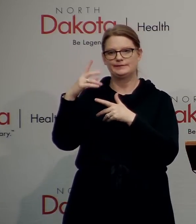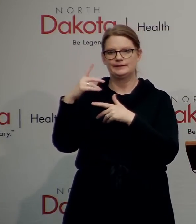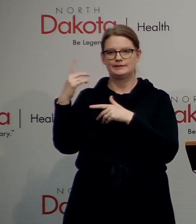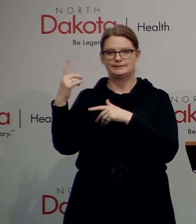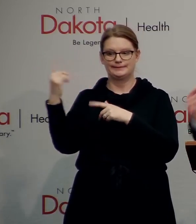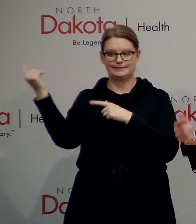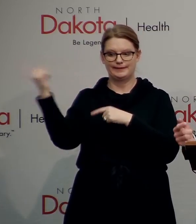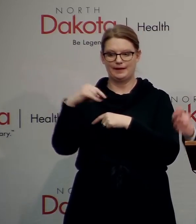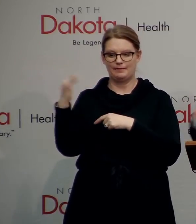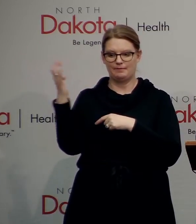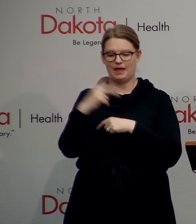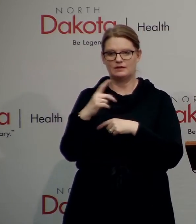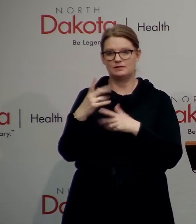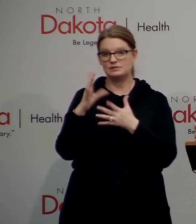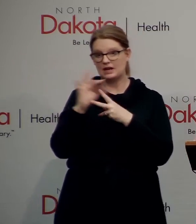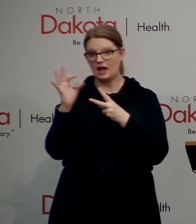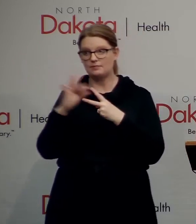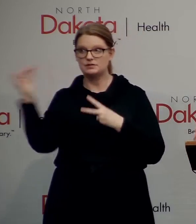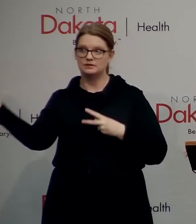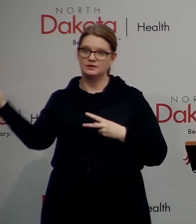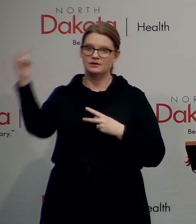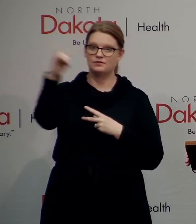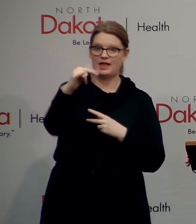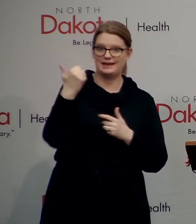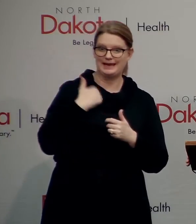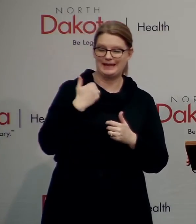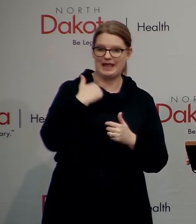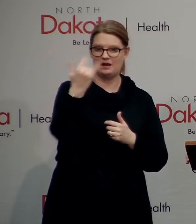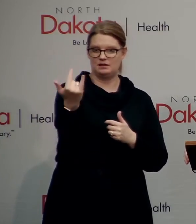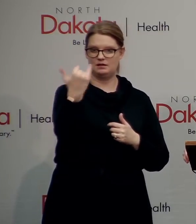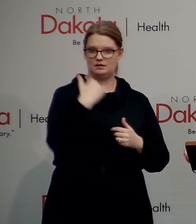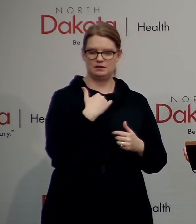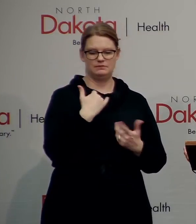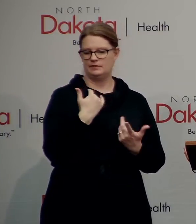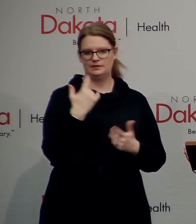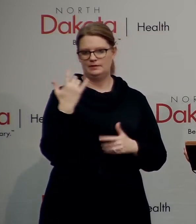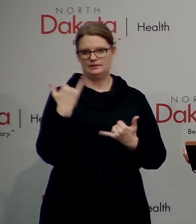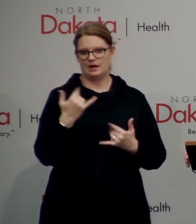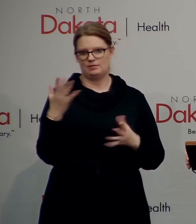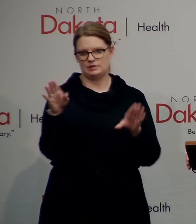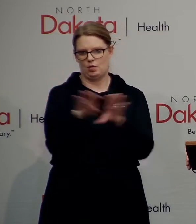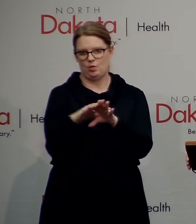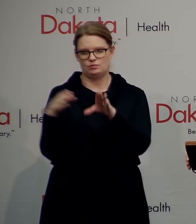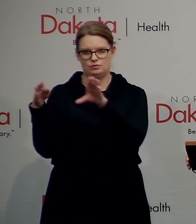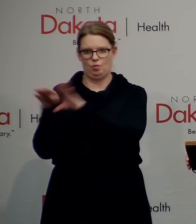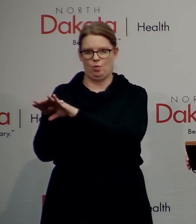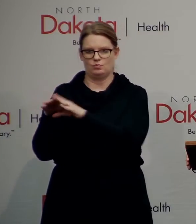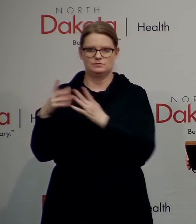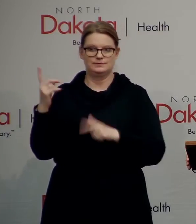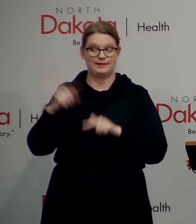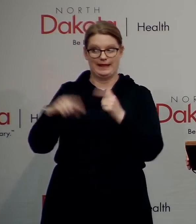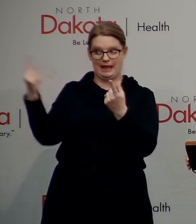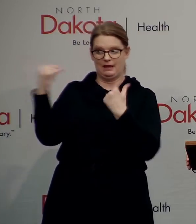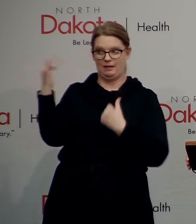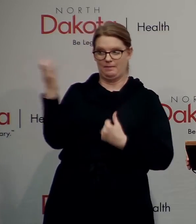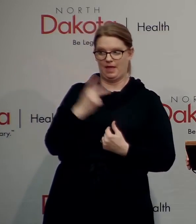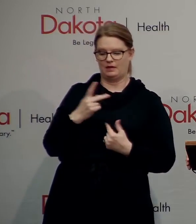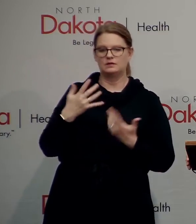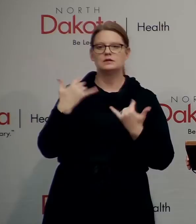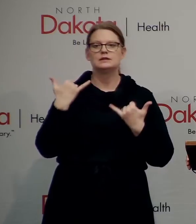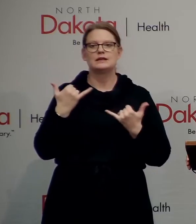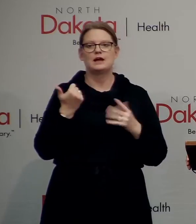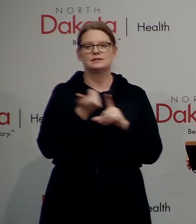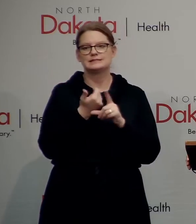for them to fly to Canada and then come across the border. Now that option is closing. We have referred, because this now becomes